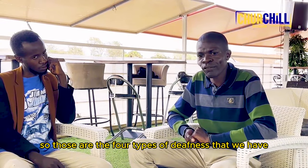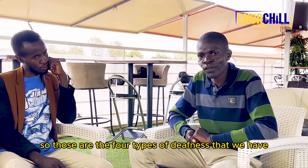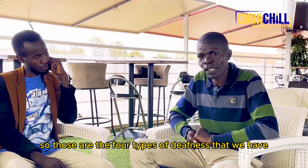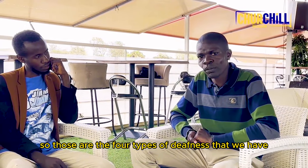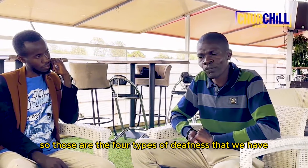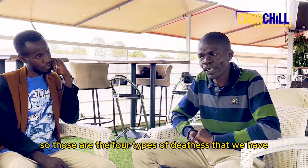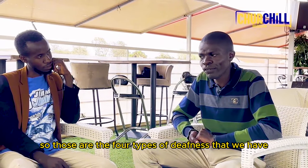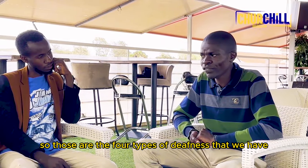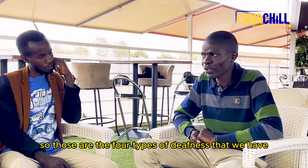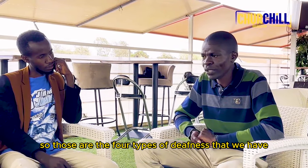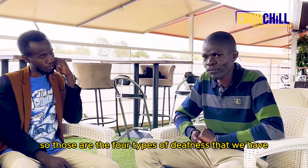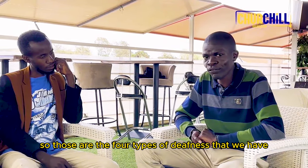four types of deafness that we have.